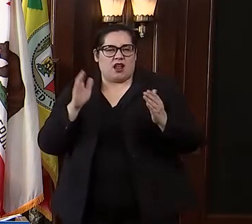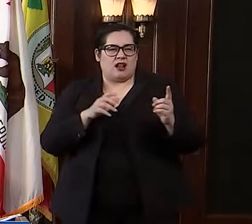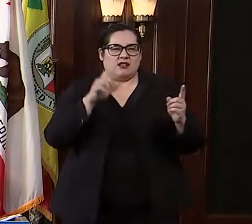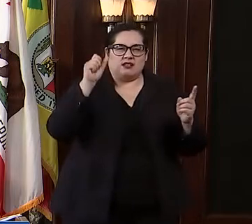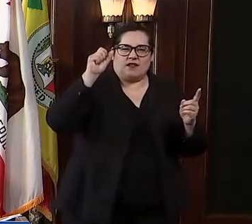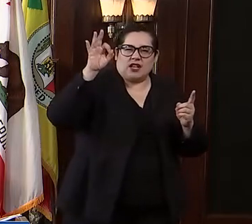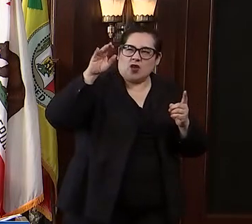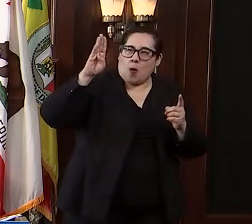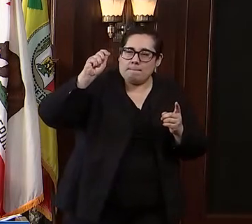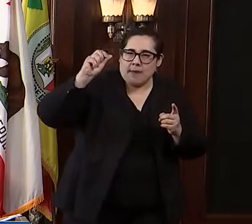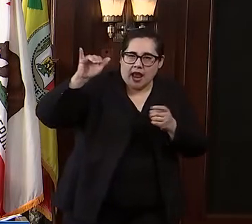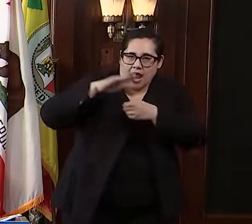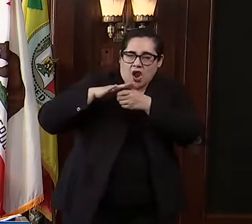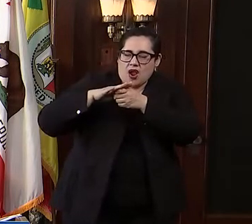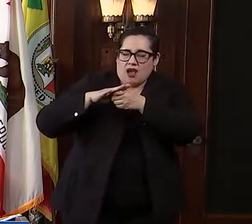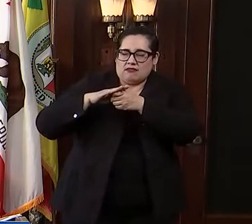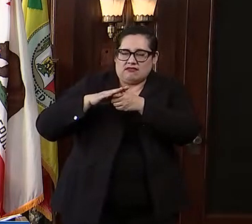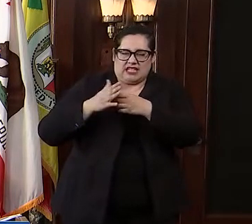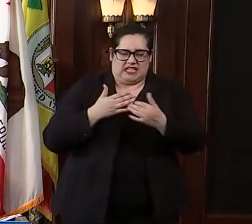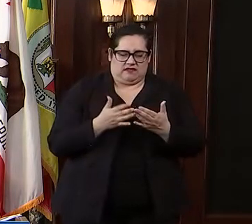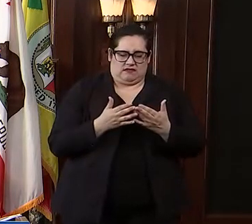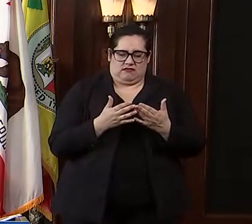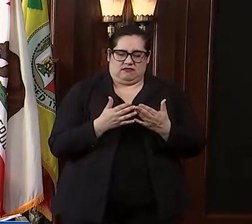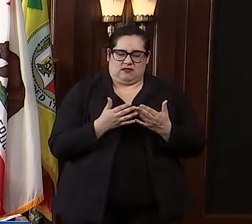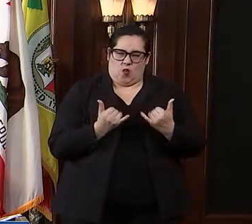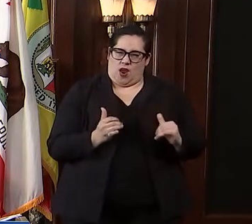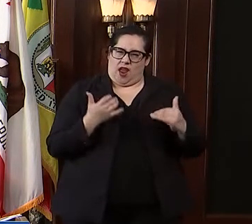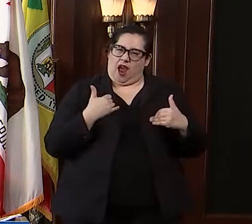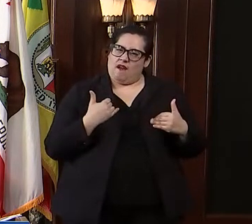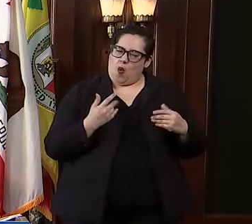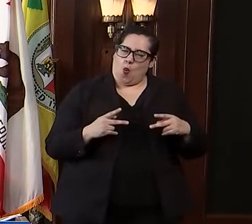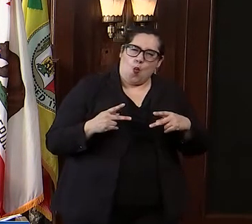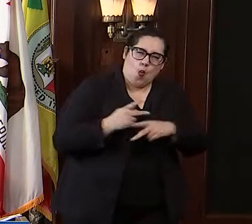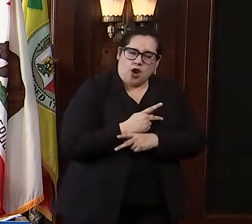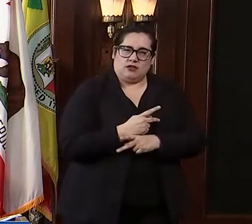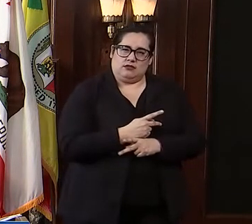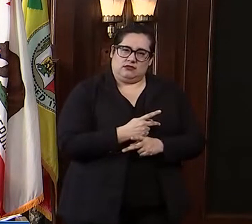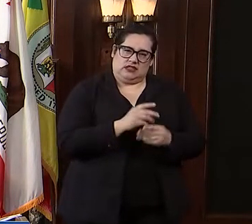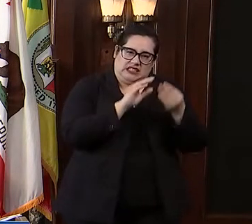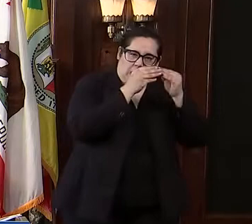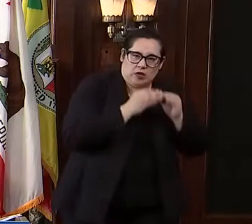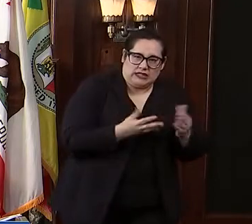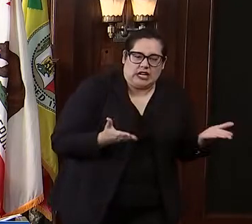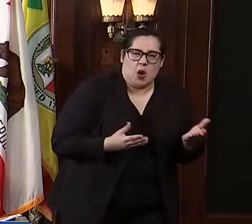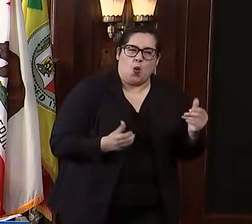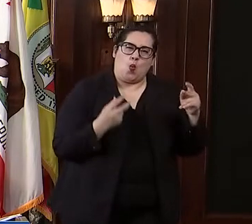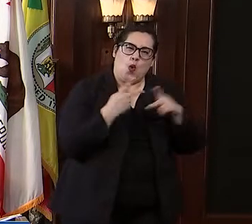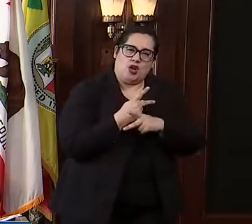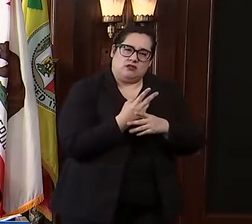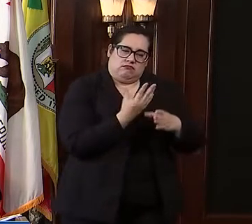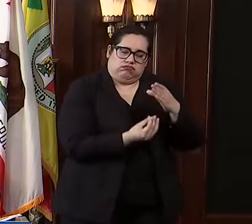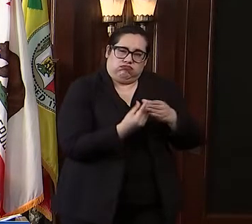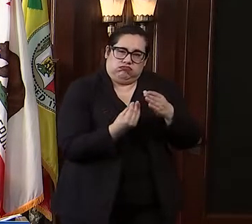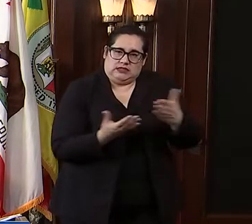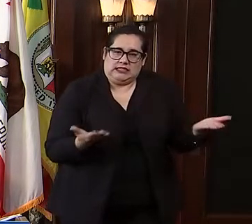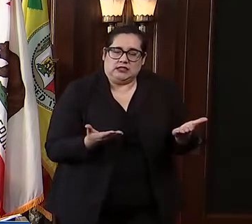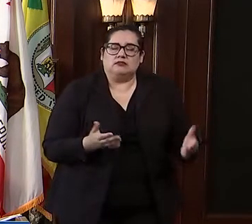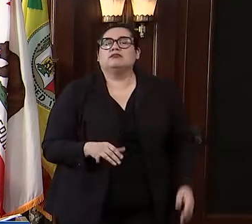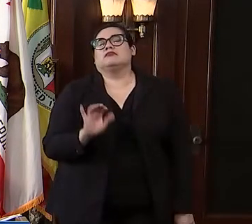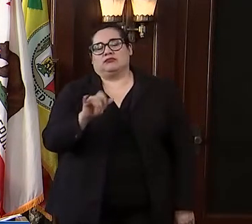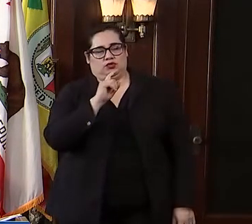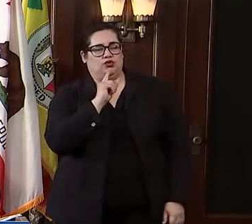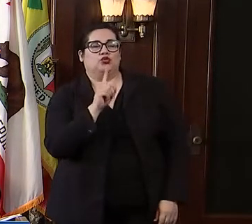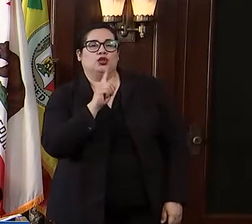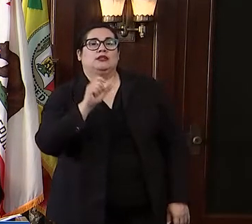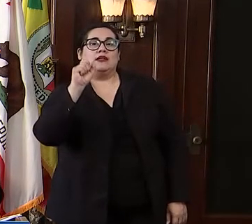Francisco Bay Area, even though LA has a much worse case rate and death rate? Sure. So San Francisco, I